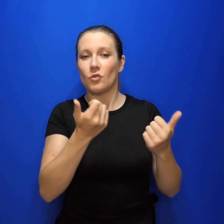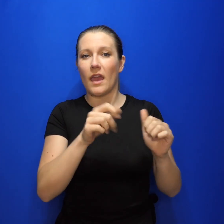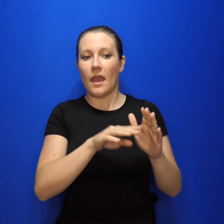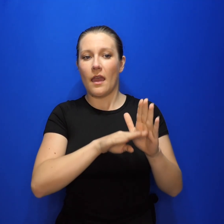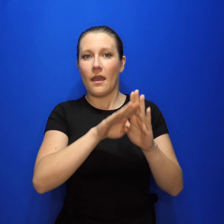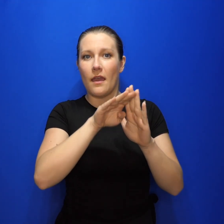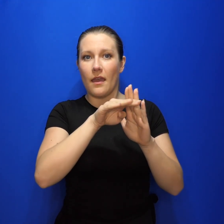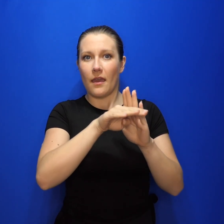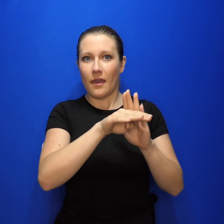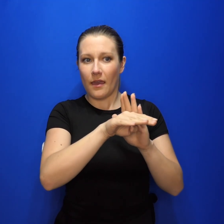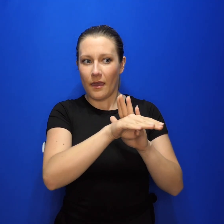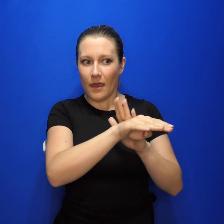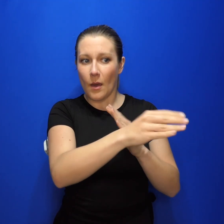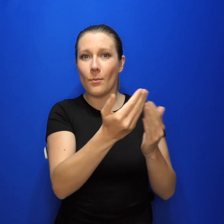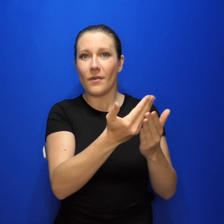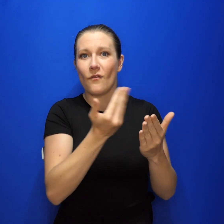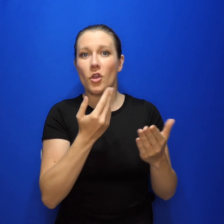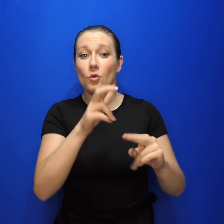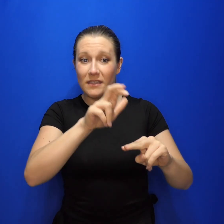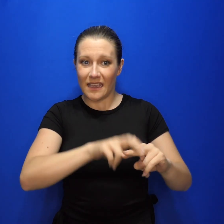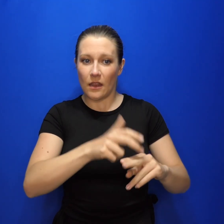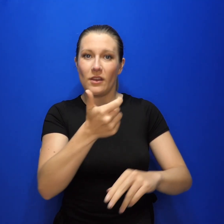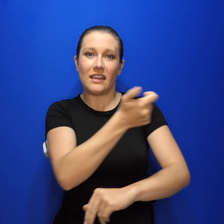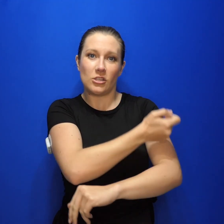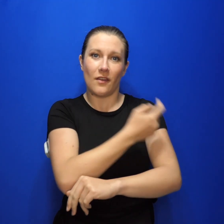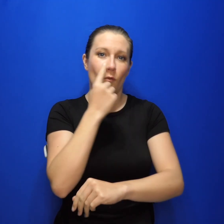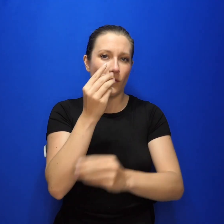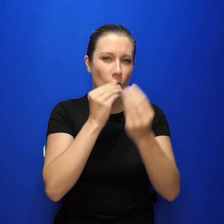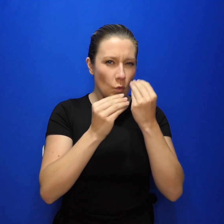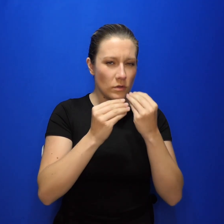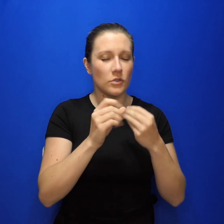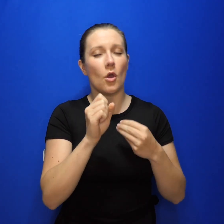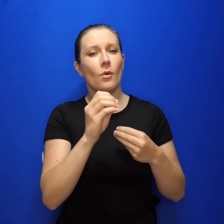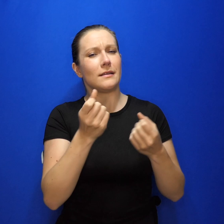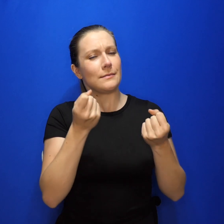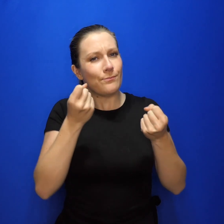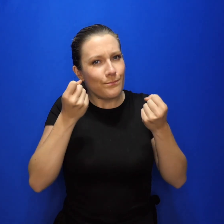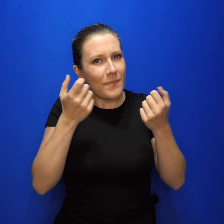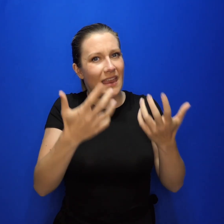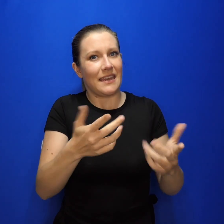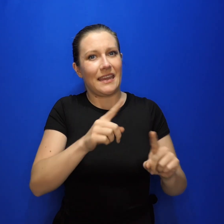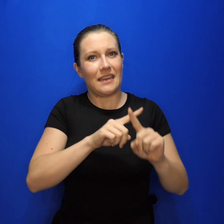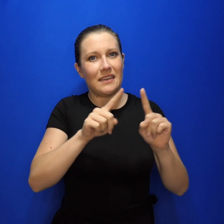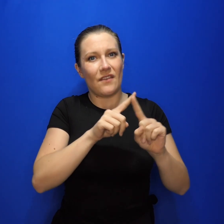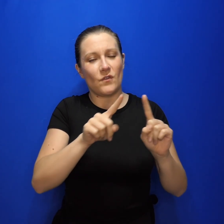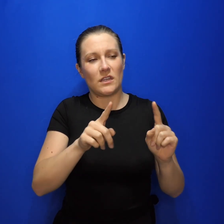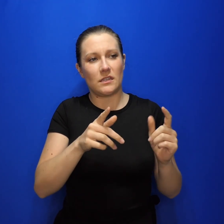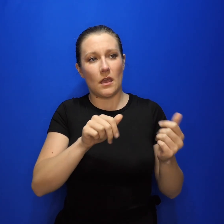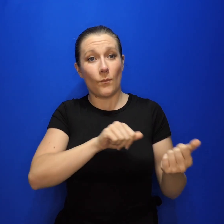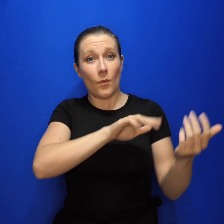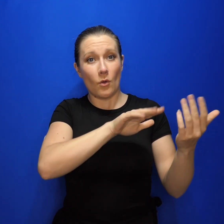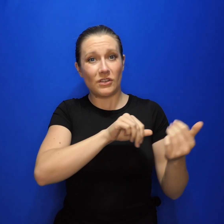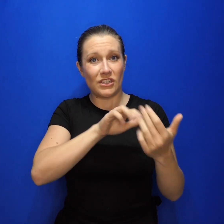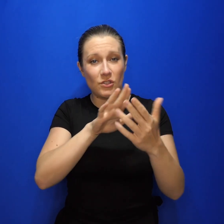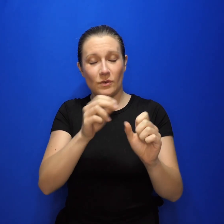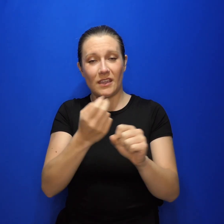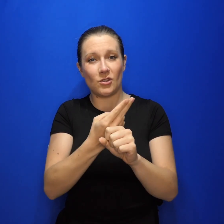leveled off before you actually sit down and bolus for the food. So there's a lot that you can use your CGM